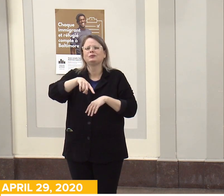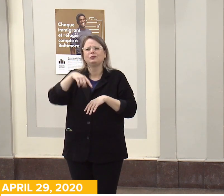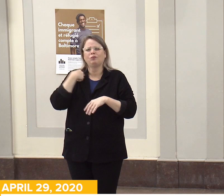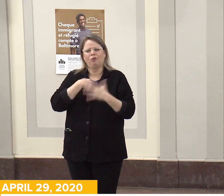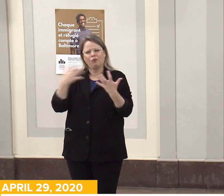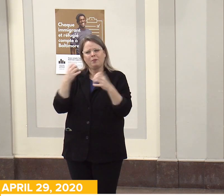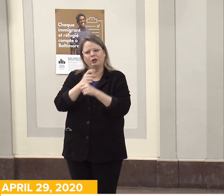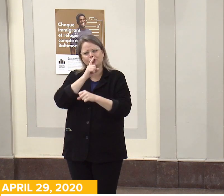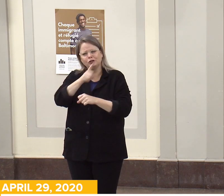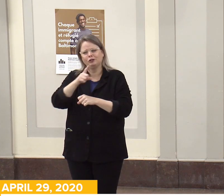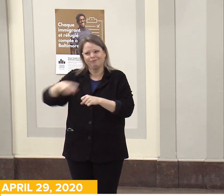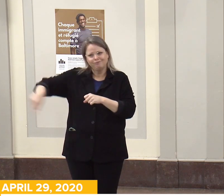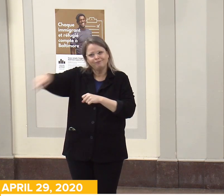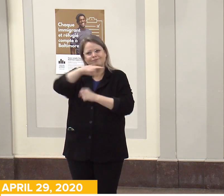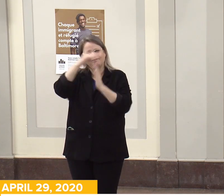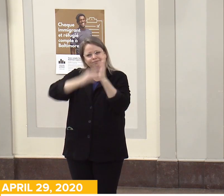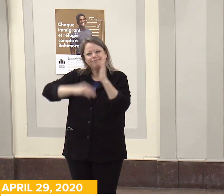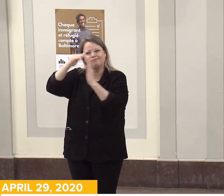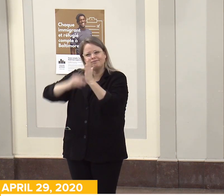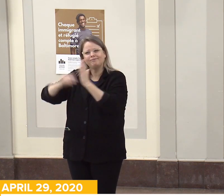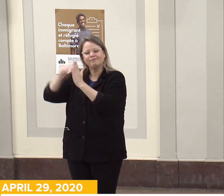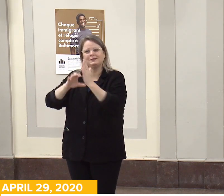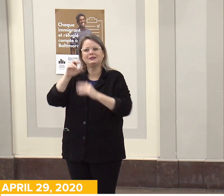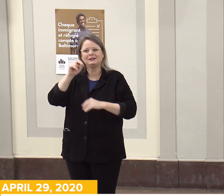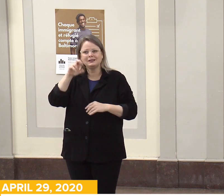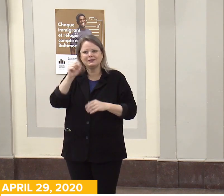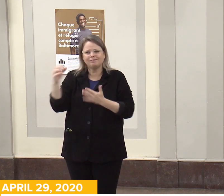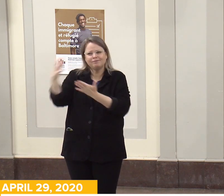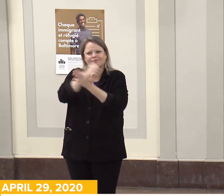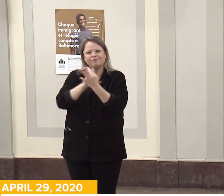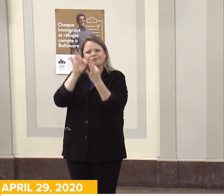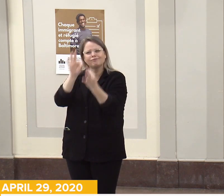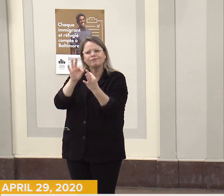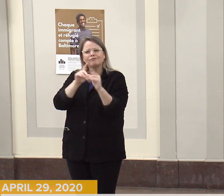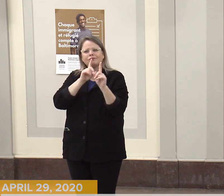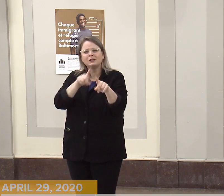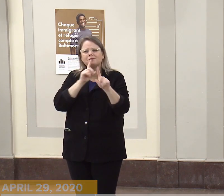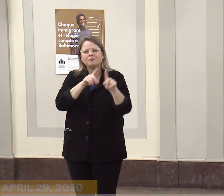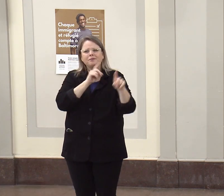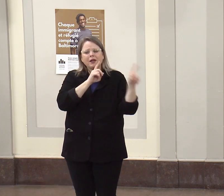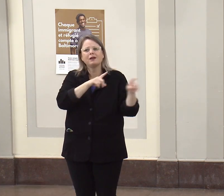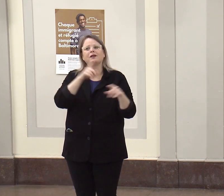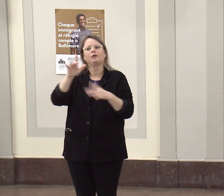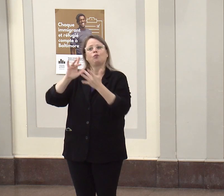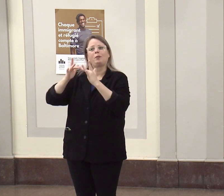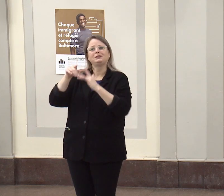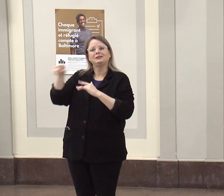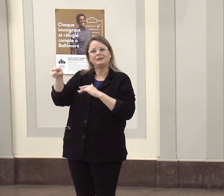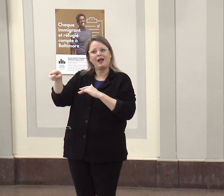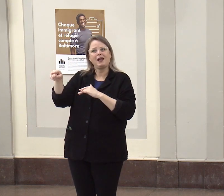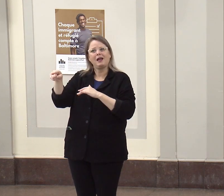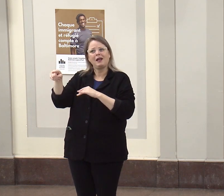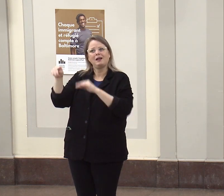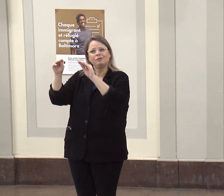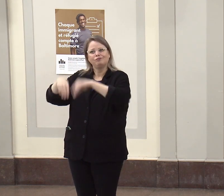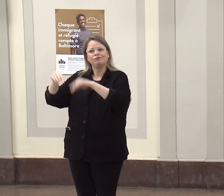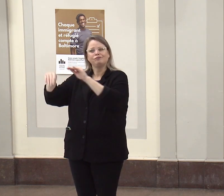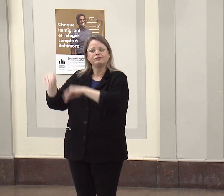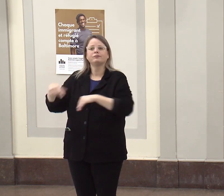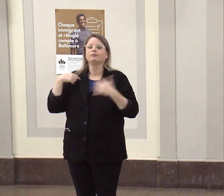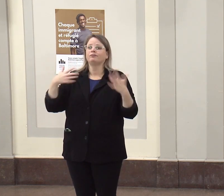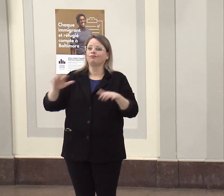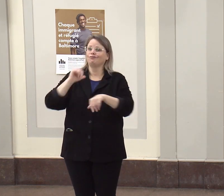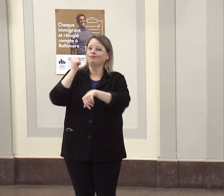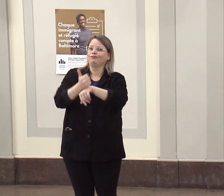We have also successfully launched the Census Community Grant Program, awarding over $100,000 to